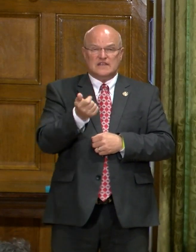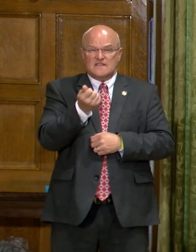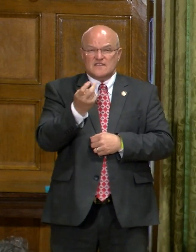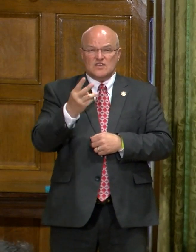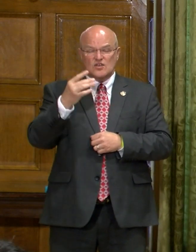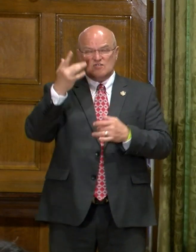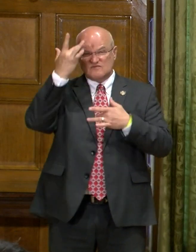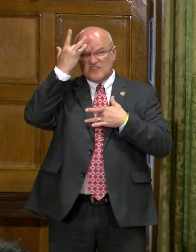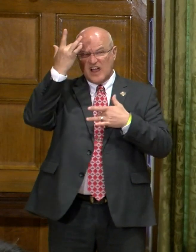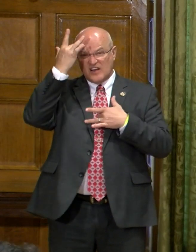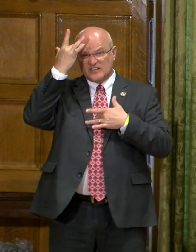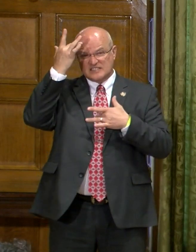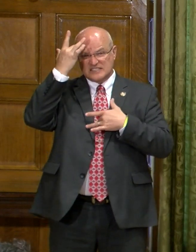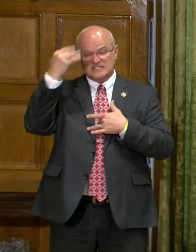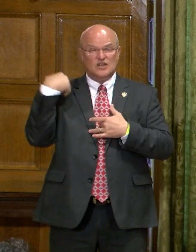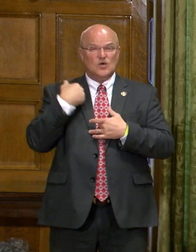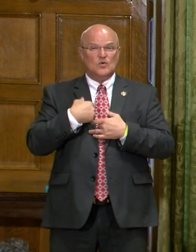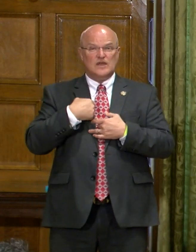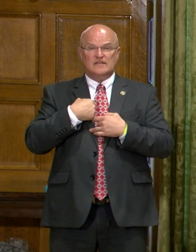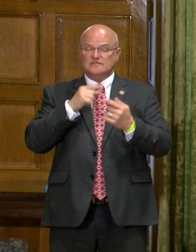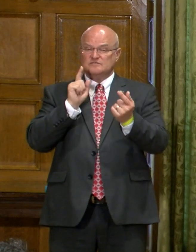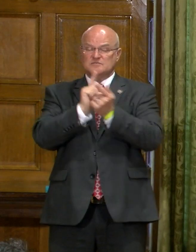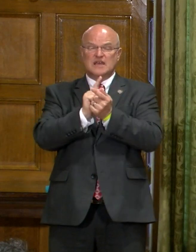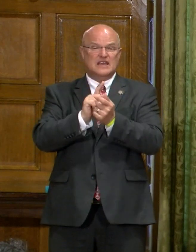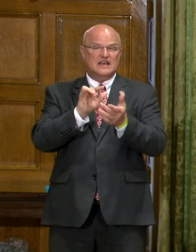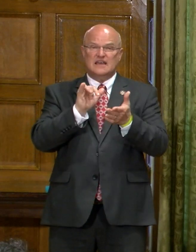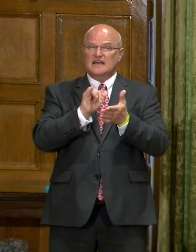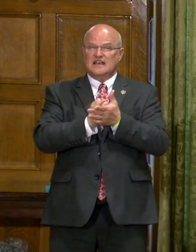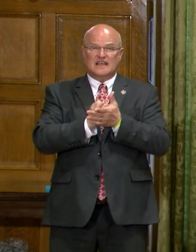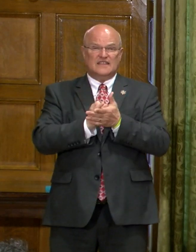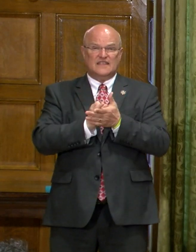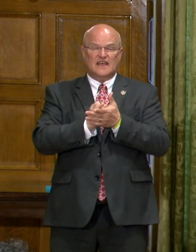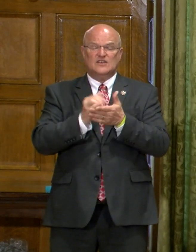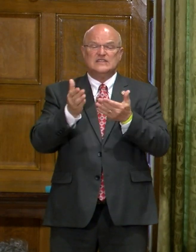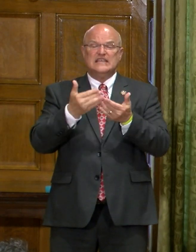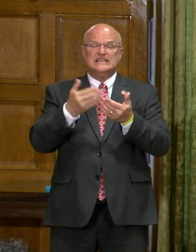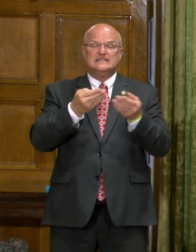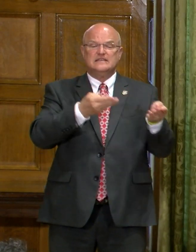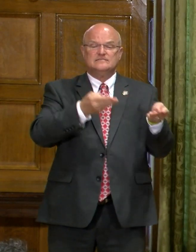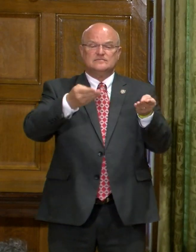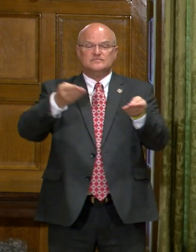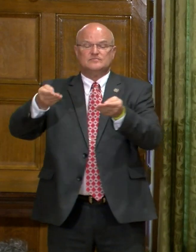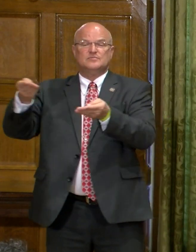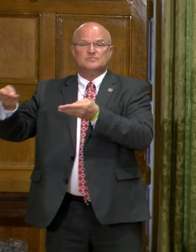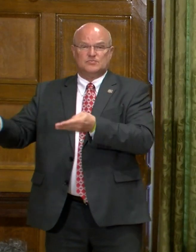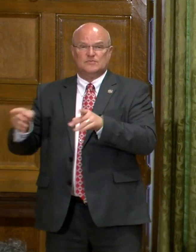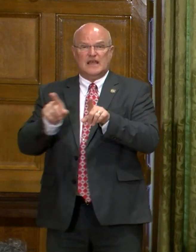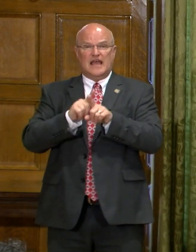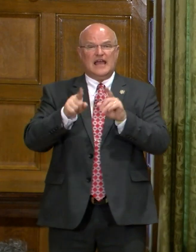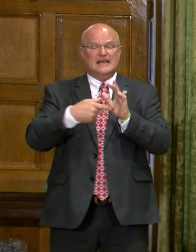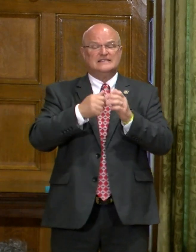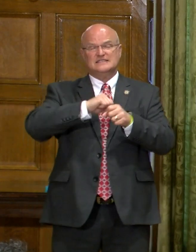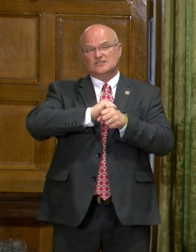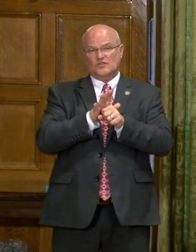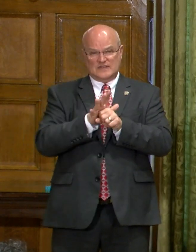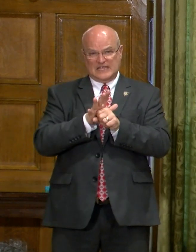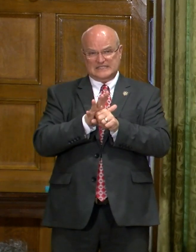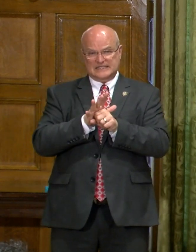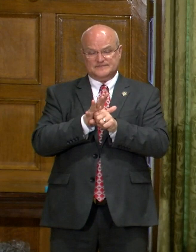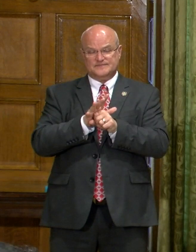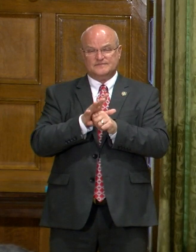few viruses that we have ever come across that are as easily communicable as